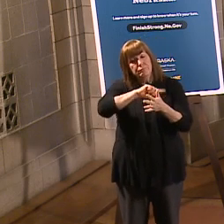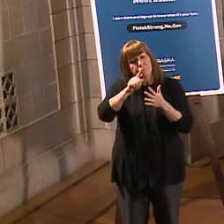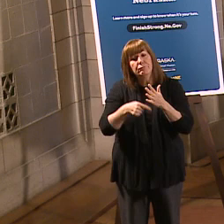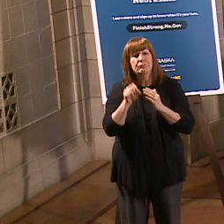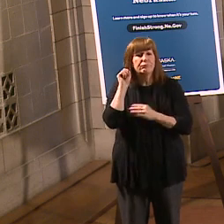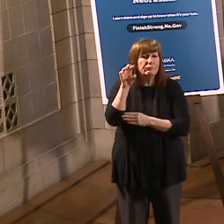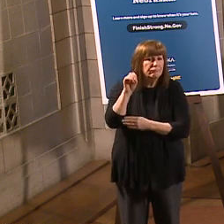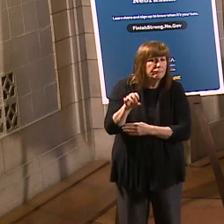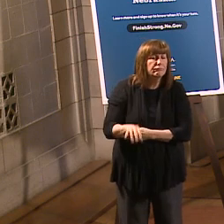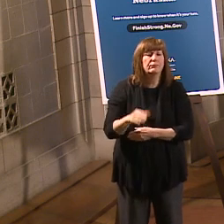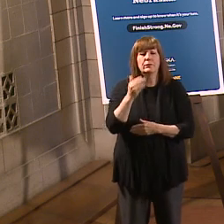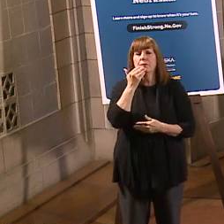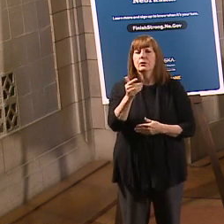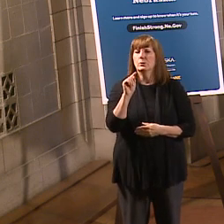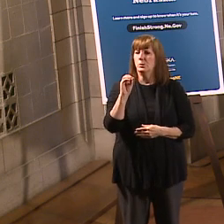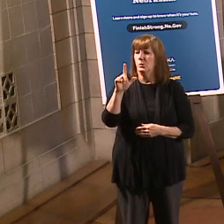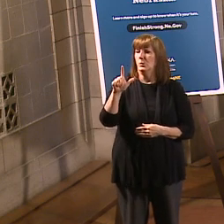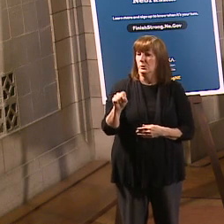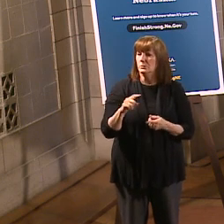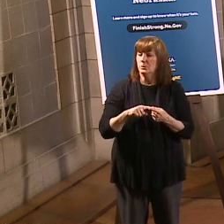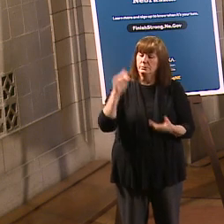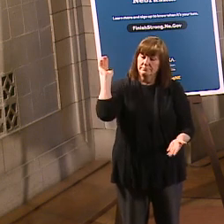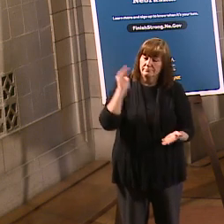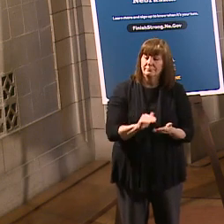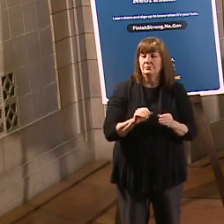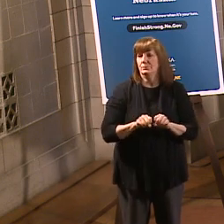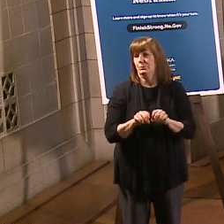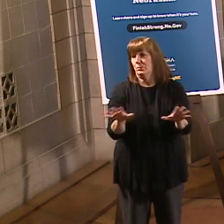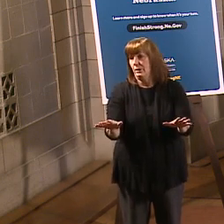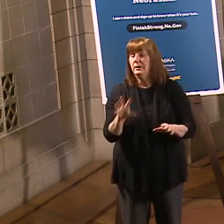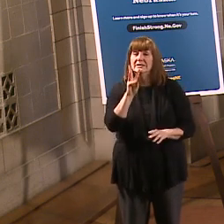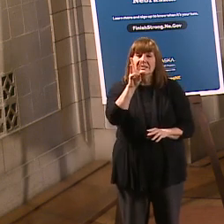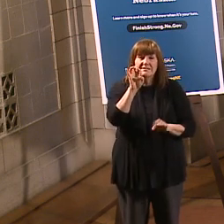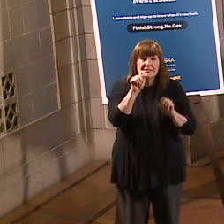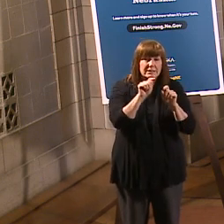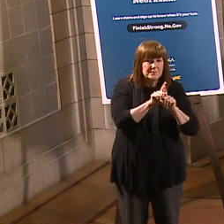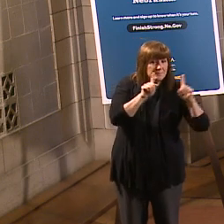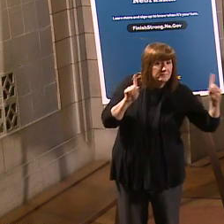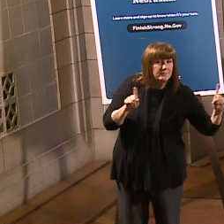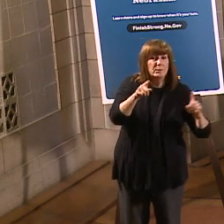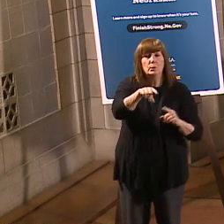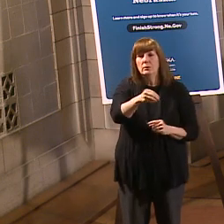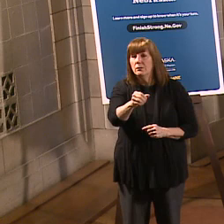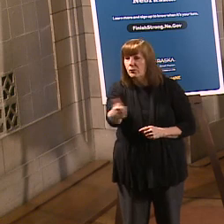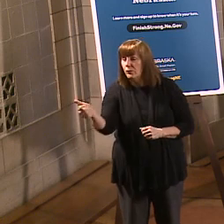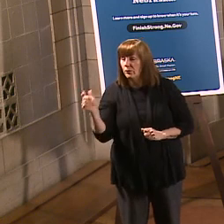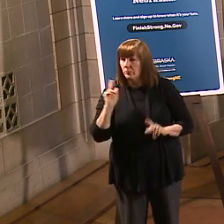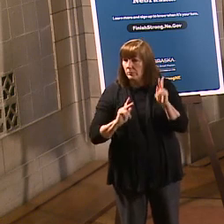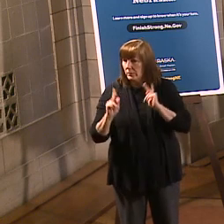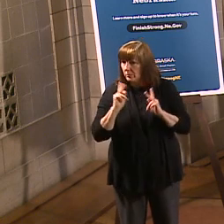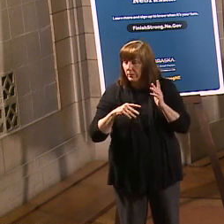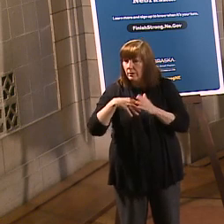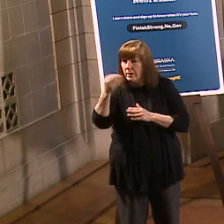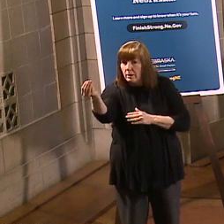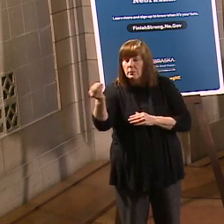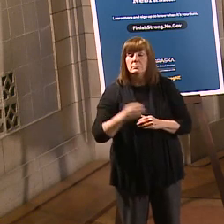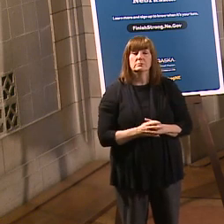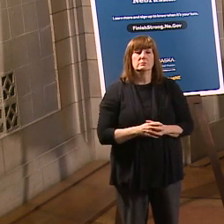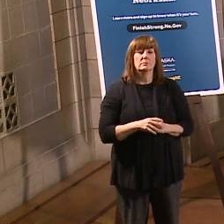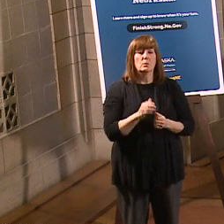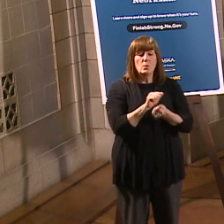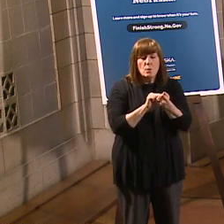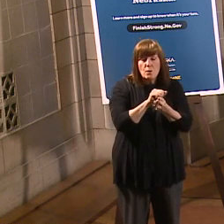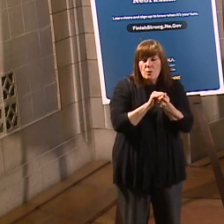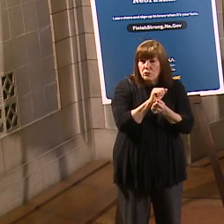our good tools to be able to slow the spread of the virus. Keep that 6 foot of distance between you and other people when you're out in public. Wash your